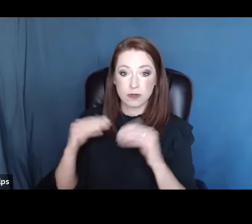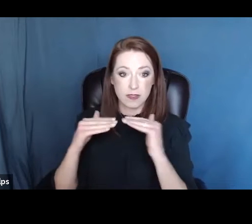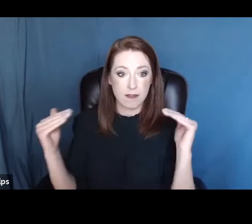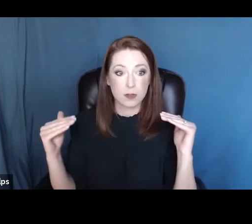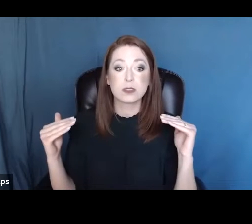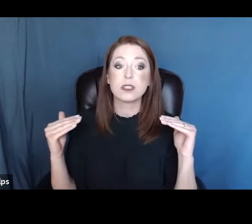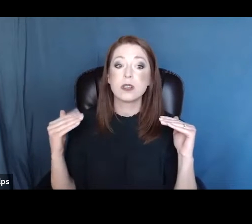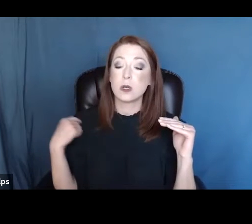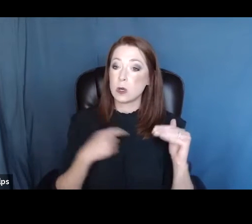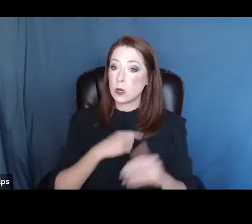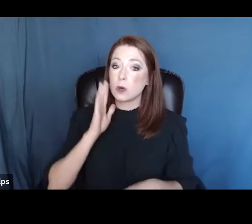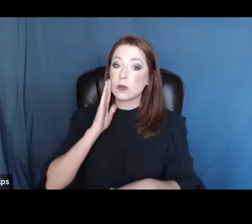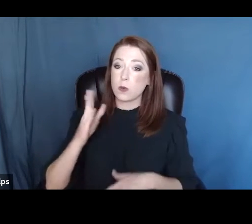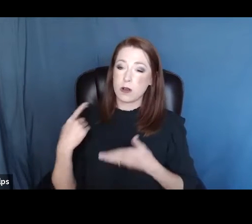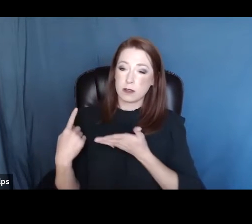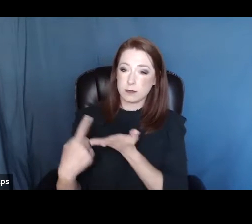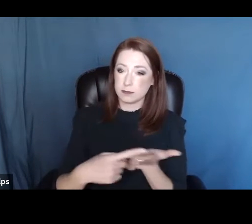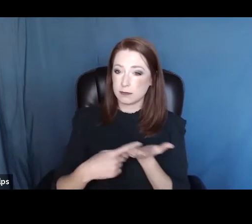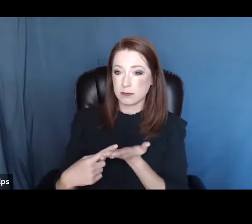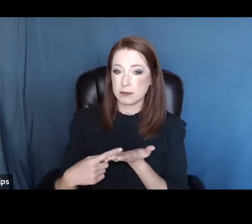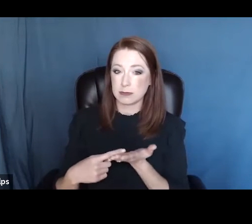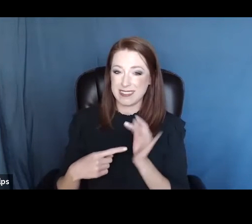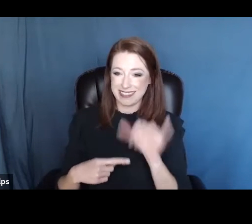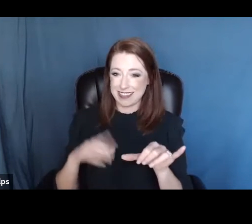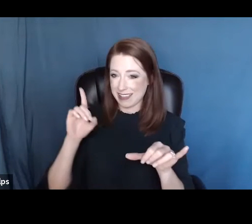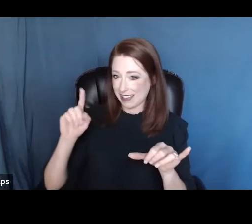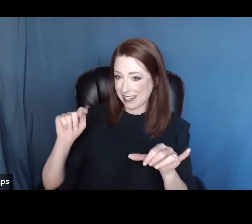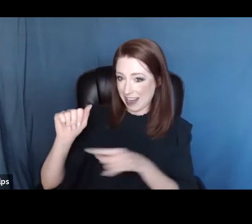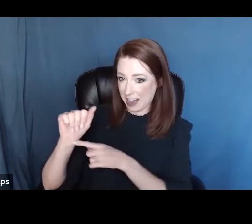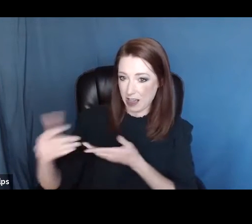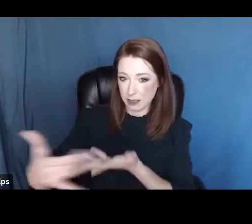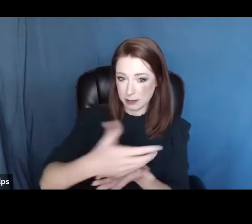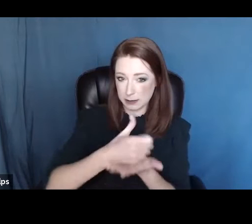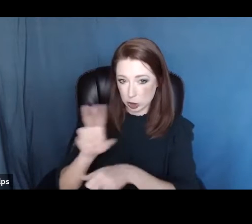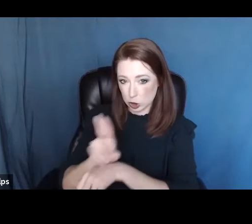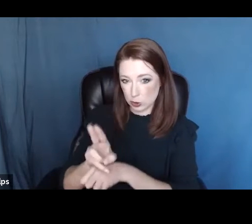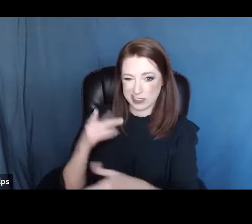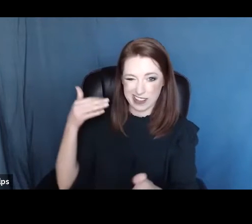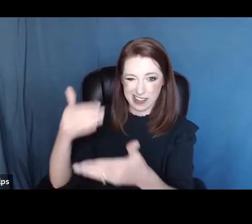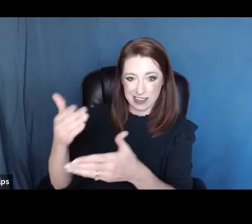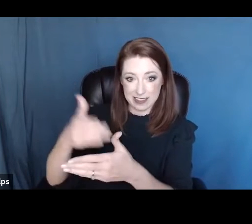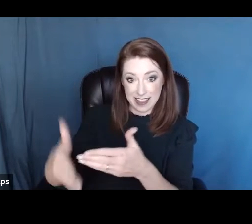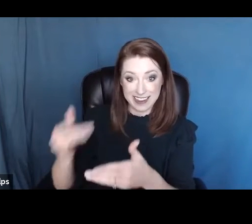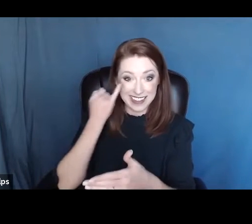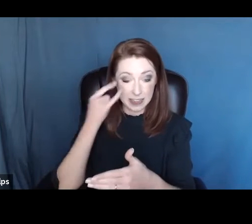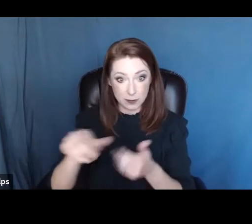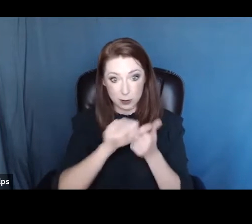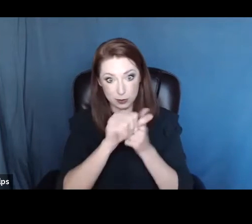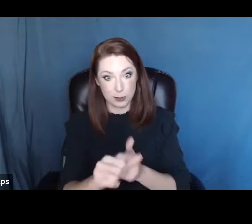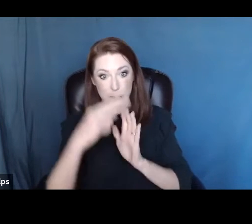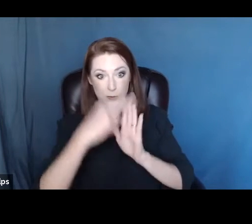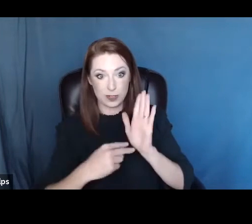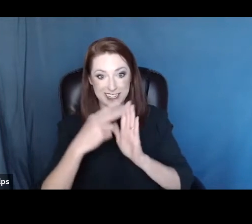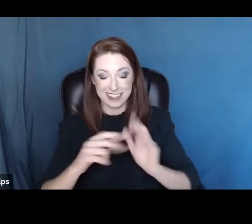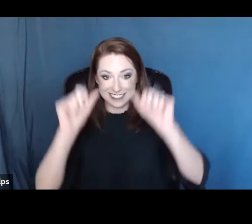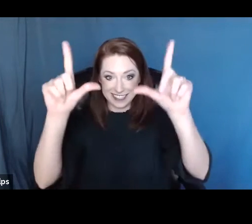We will talk a little bit more how these were used towards the end. So actually, if anyone is following along on the slides, slide 8